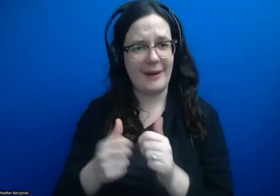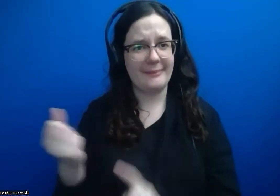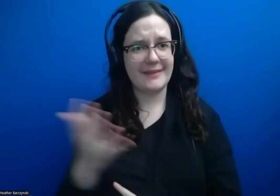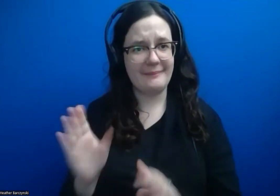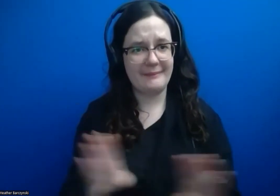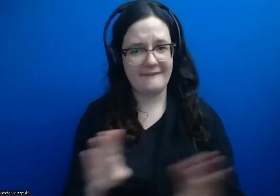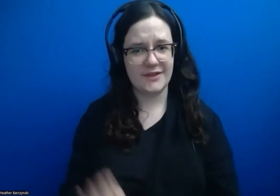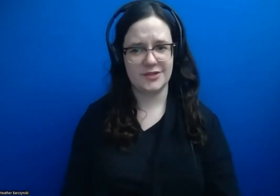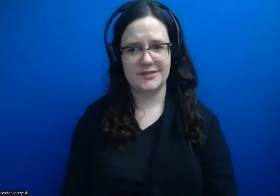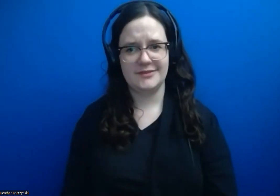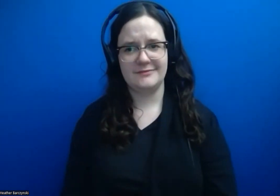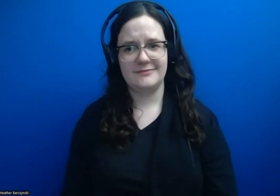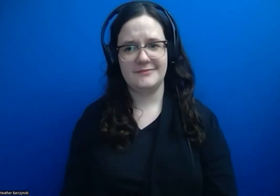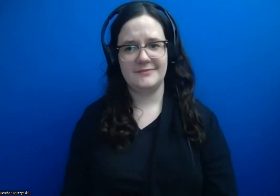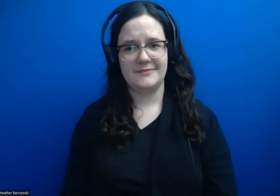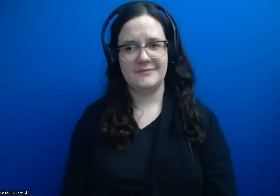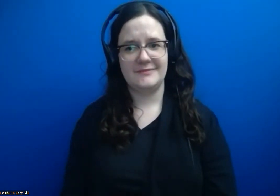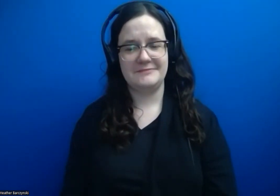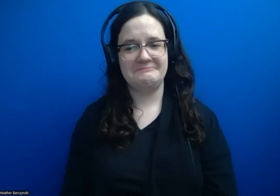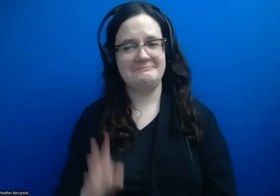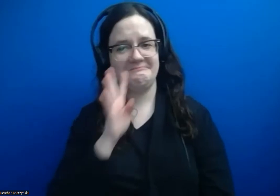it though.